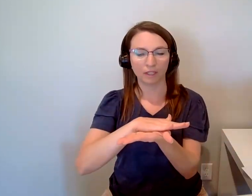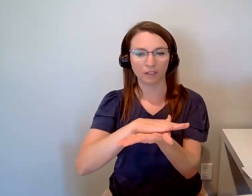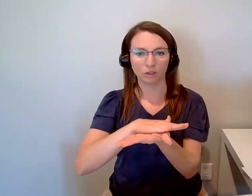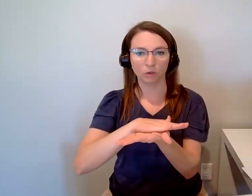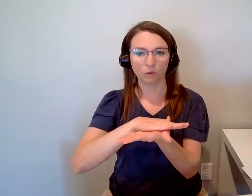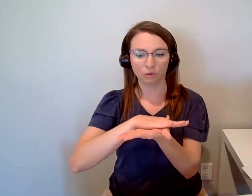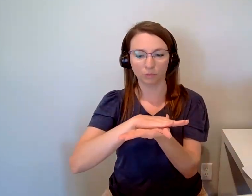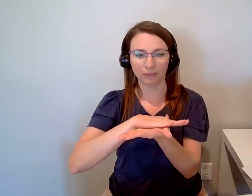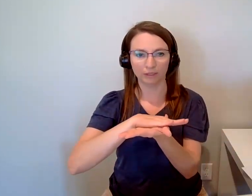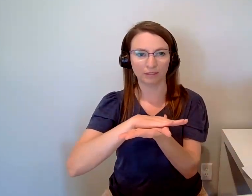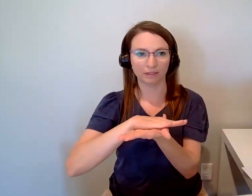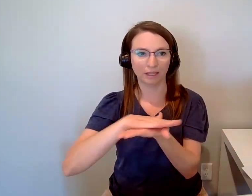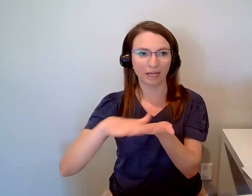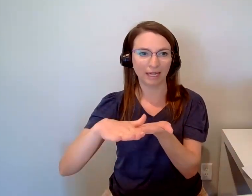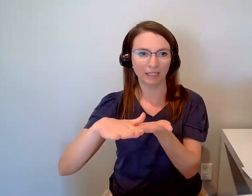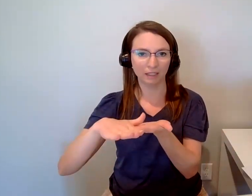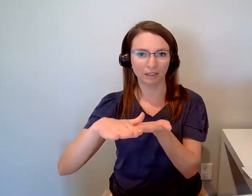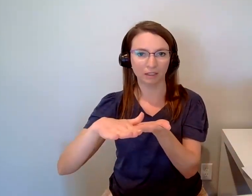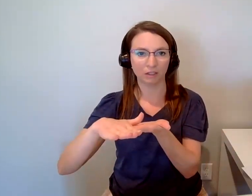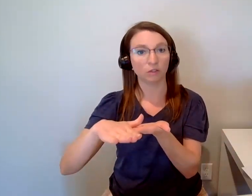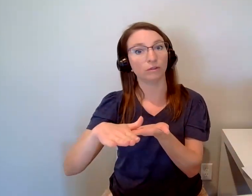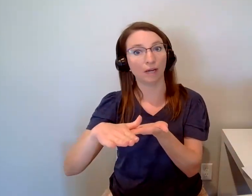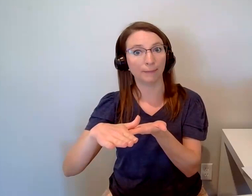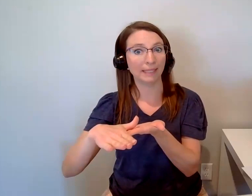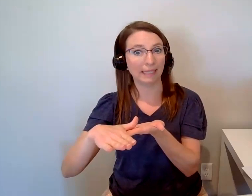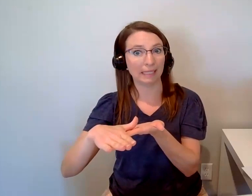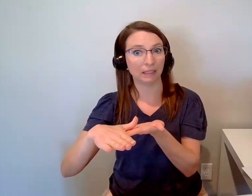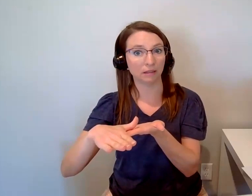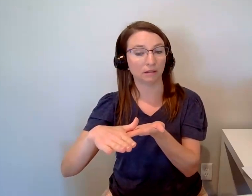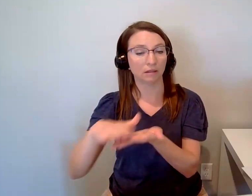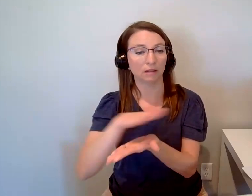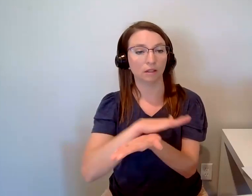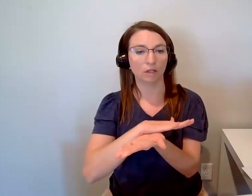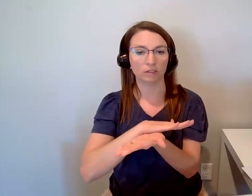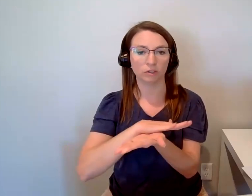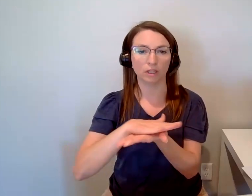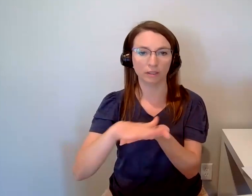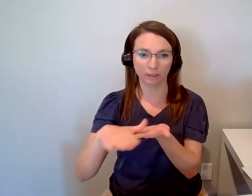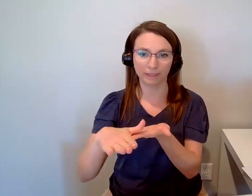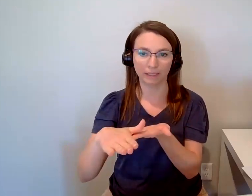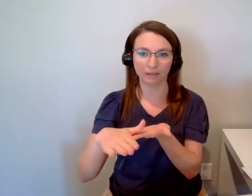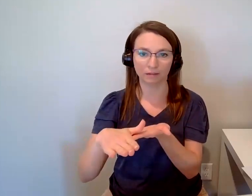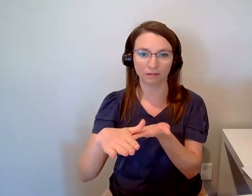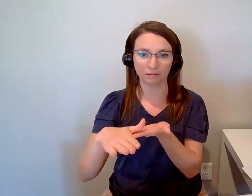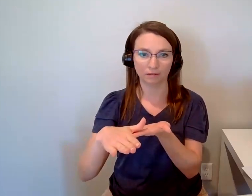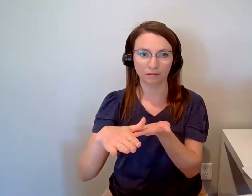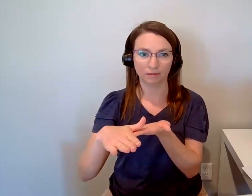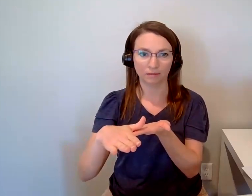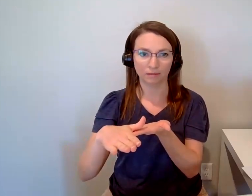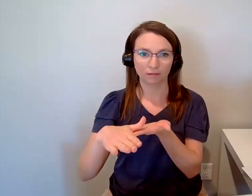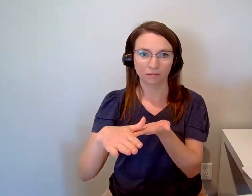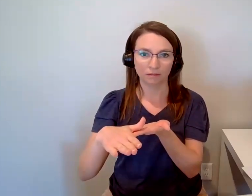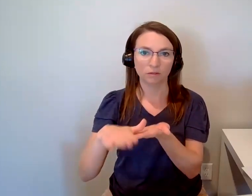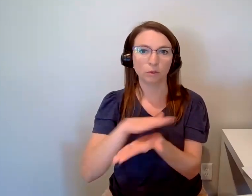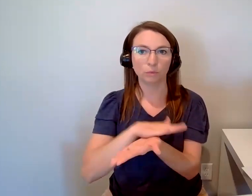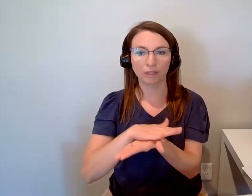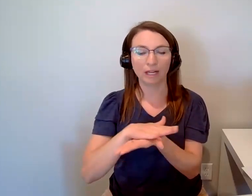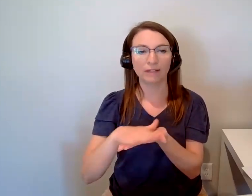and you're going to slide your dominant hand across your non-dominant hand. So you will have